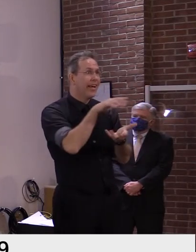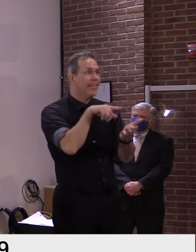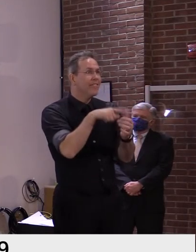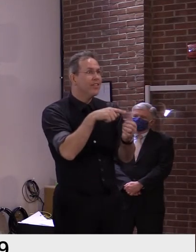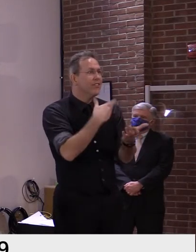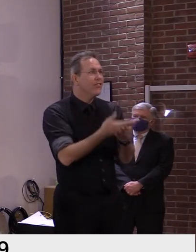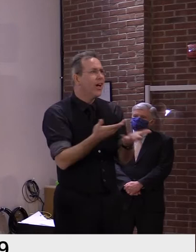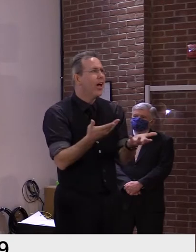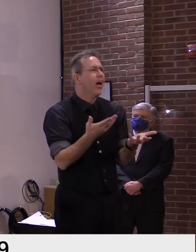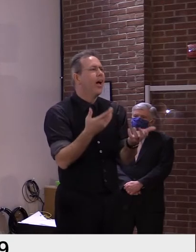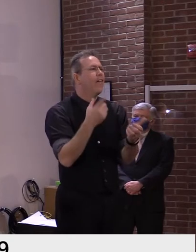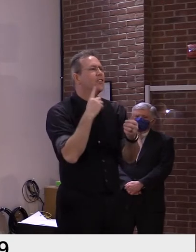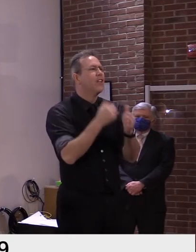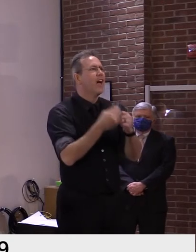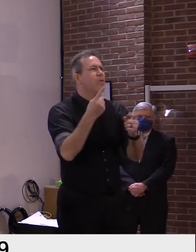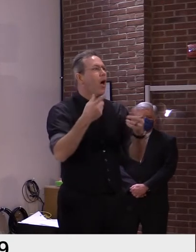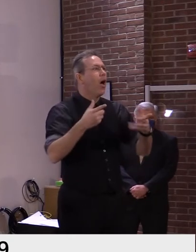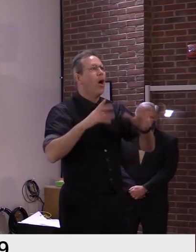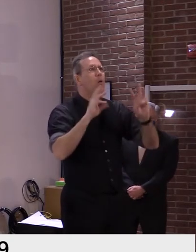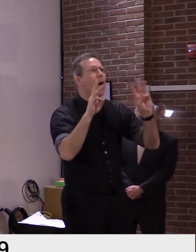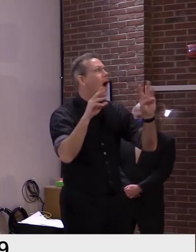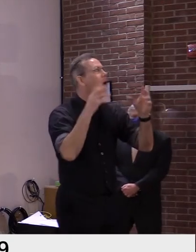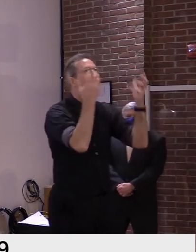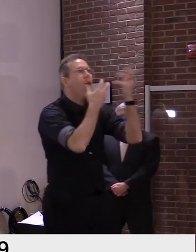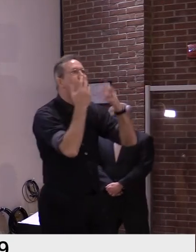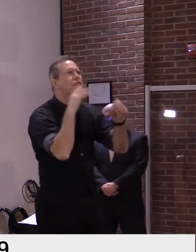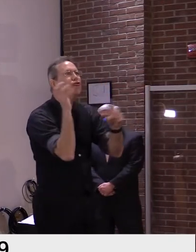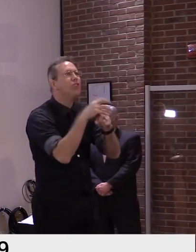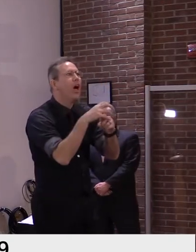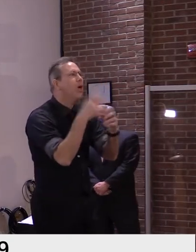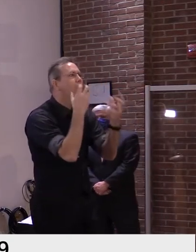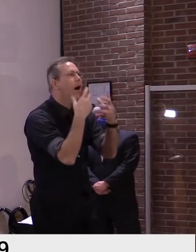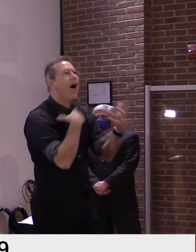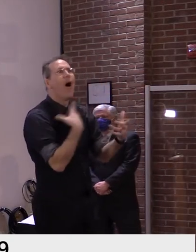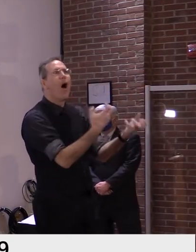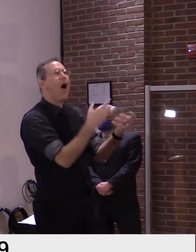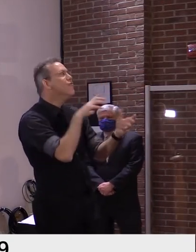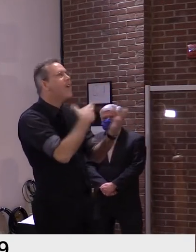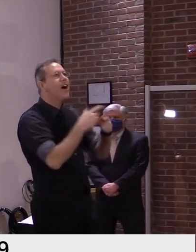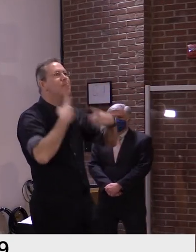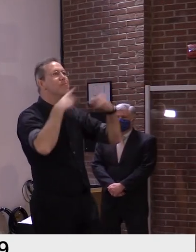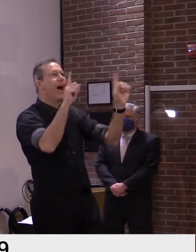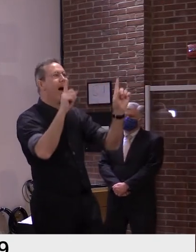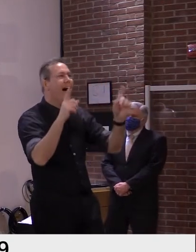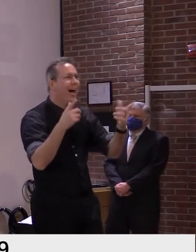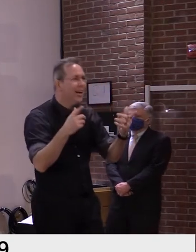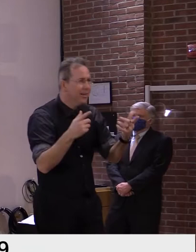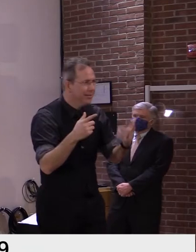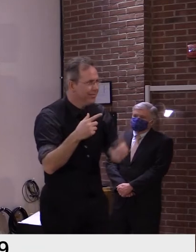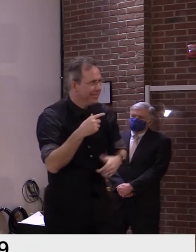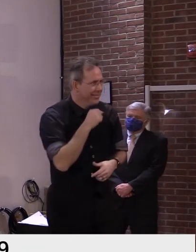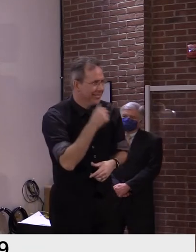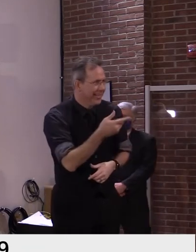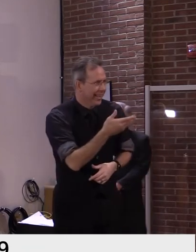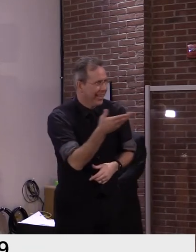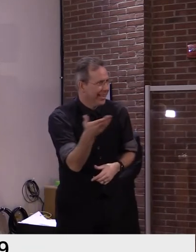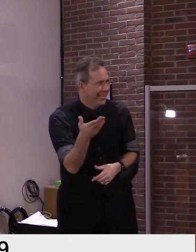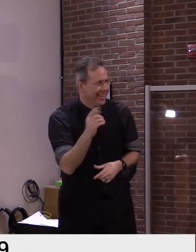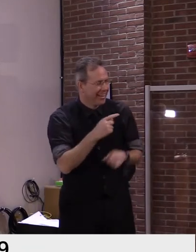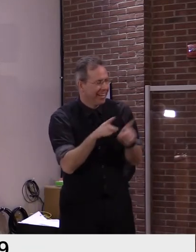wow, this is incredible stuff, because you don't see that kind of data in most vaccine trials. So